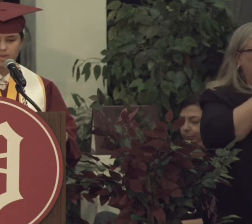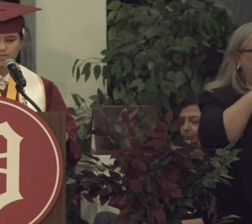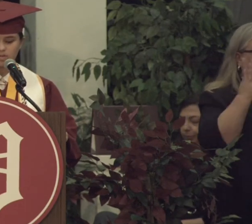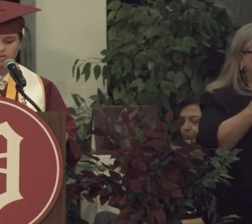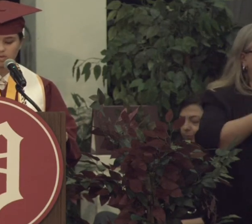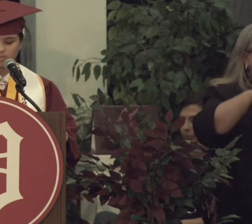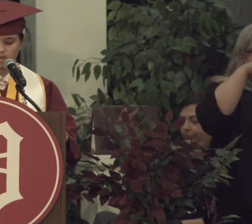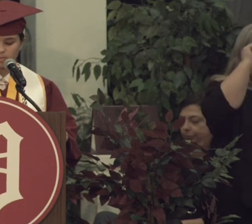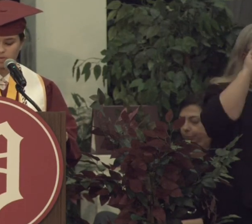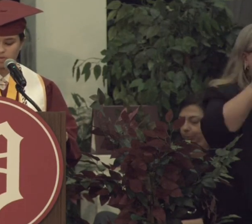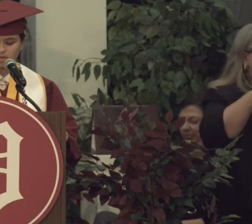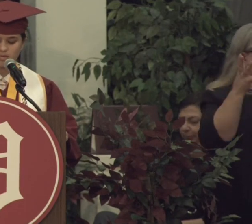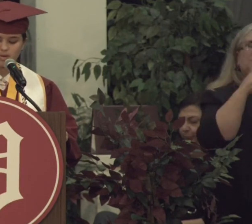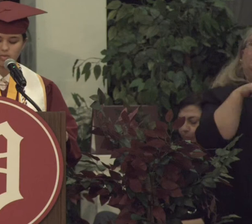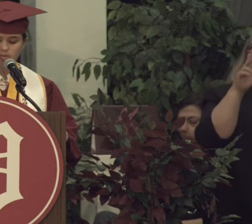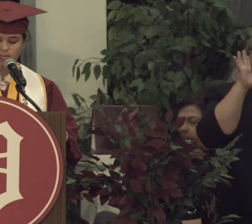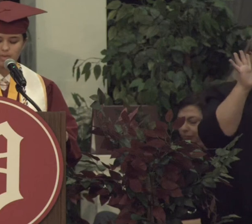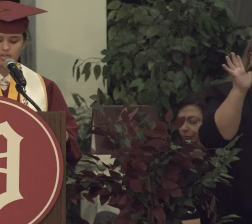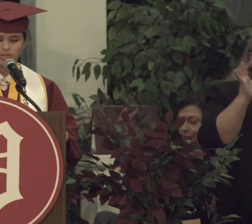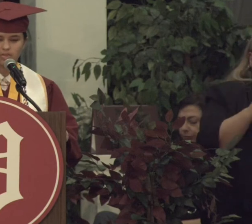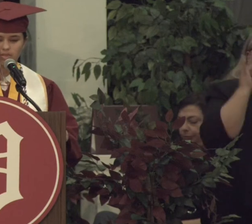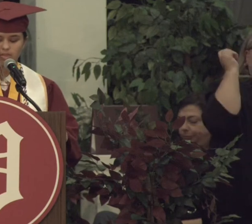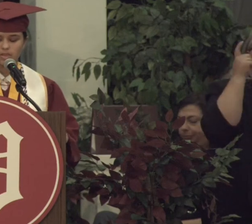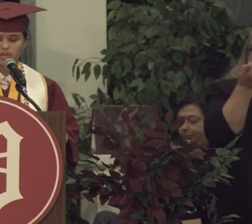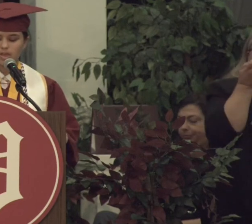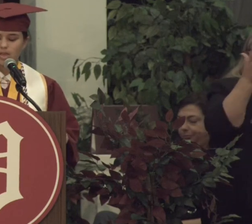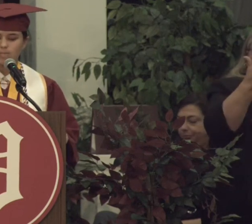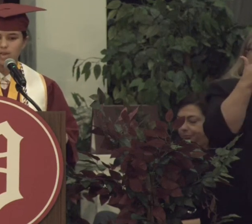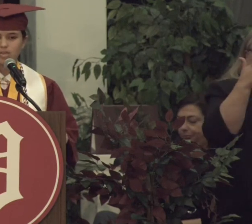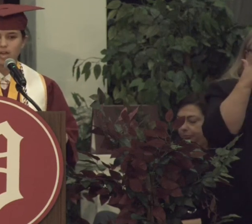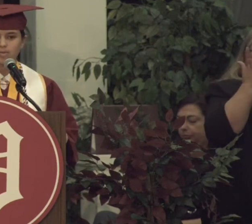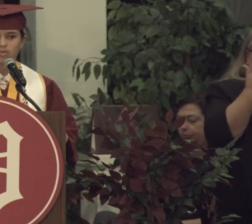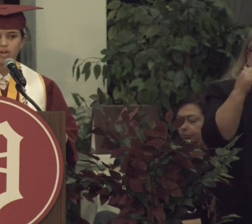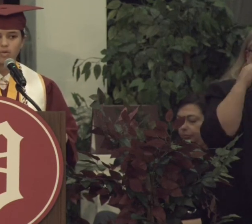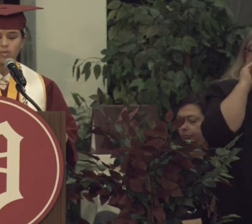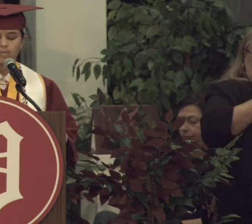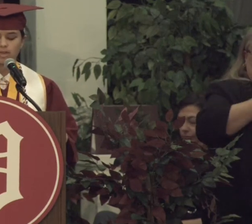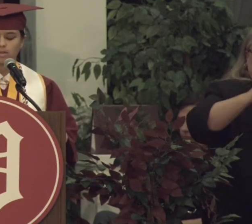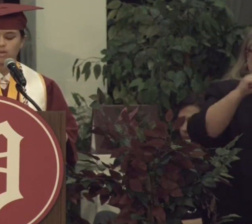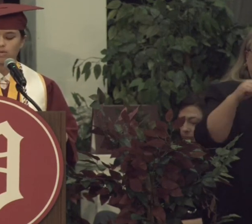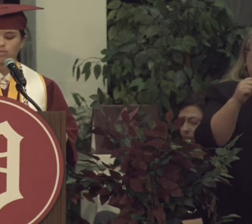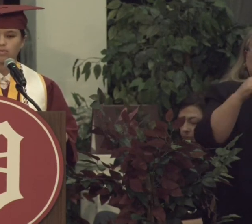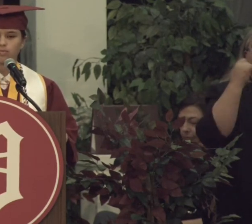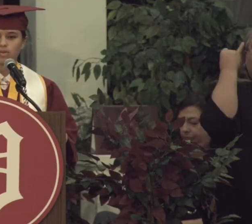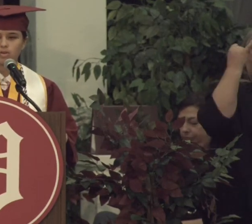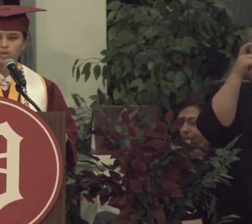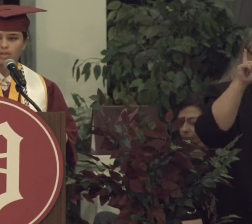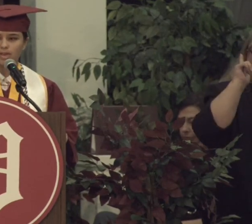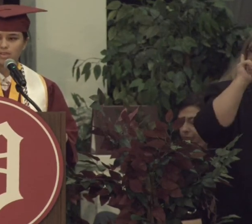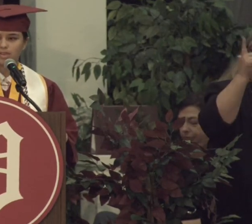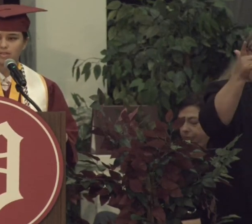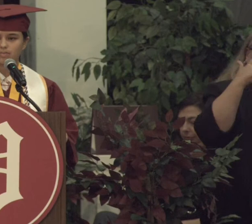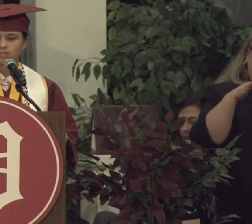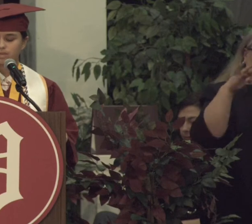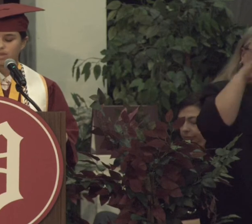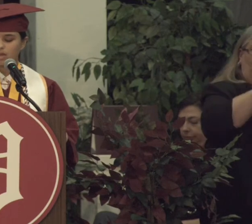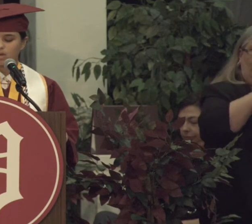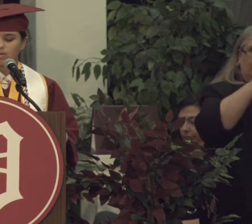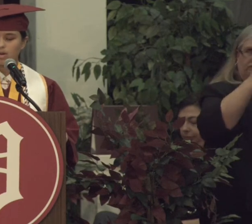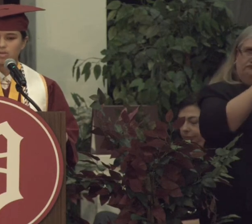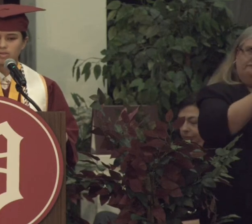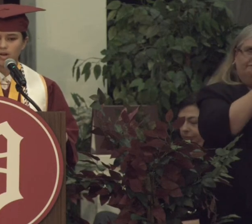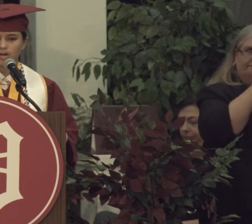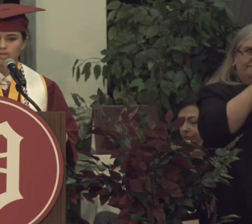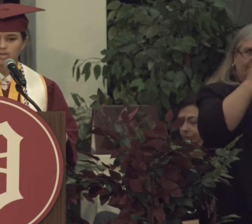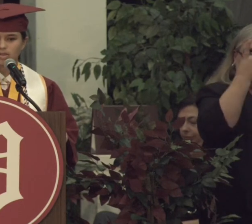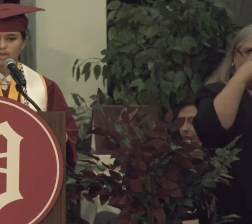only tapped into a small portion of our true potential. Imagine how much greater it will be once we fully realize it. We